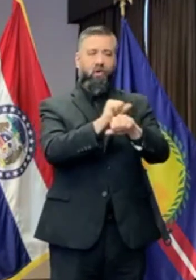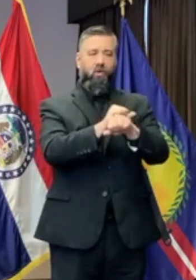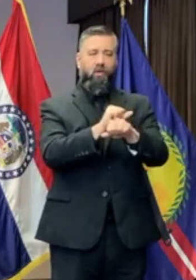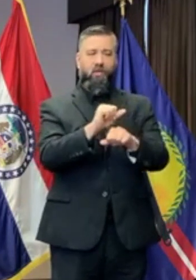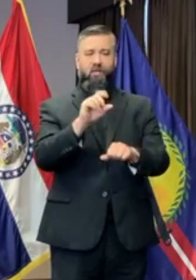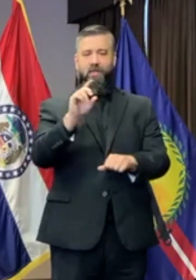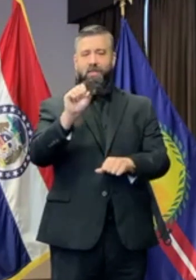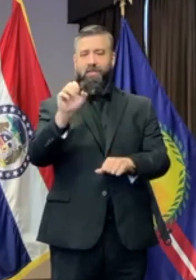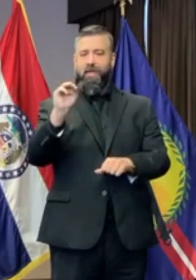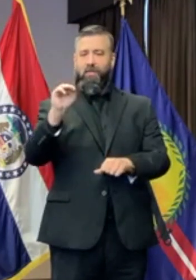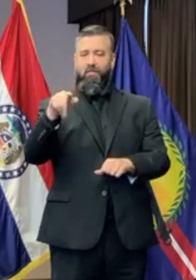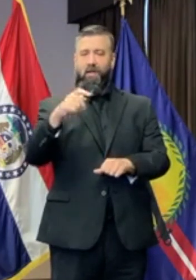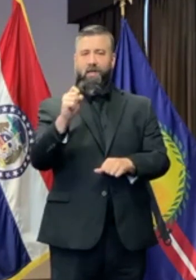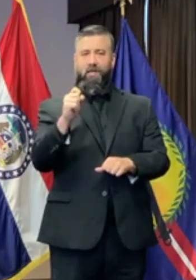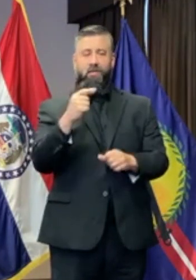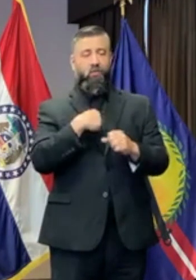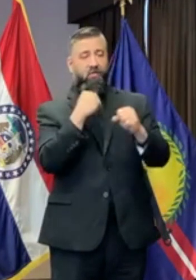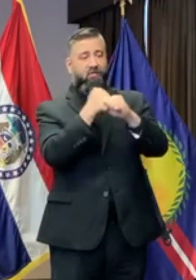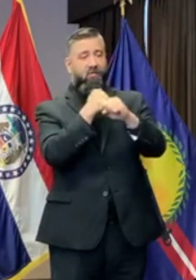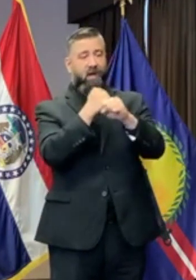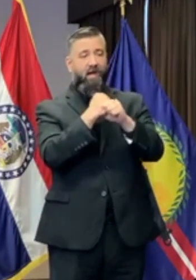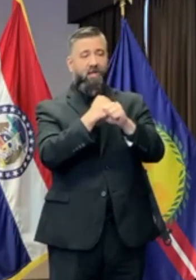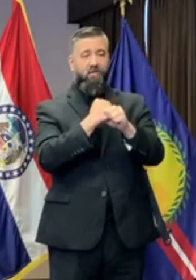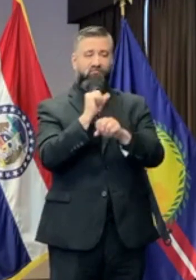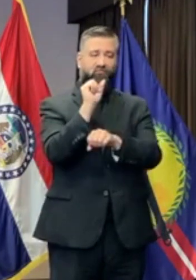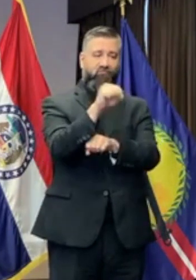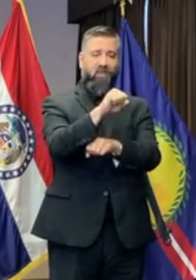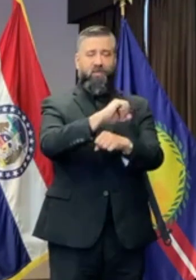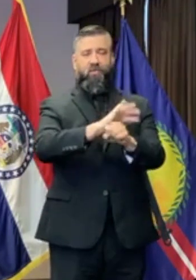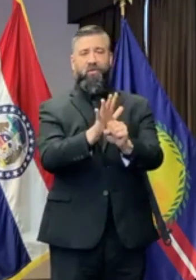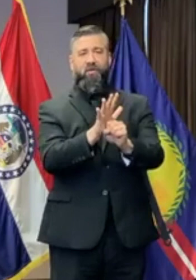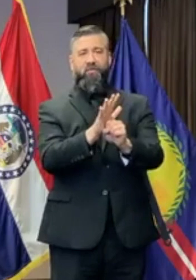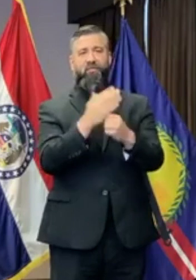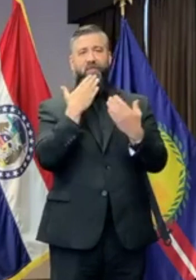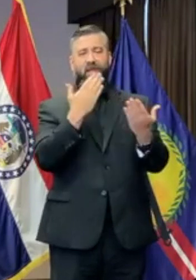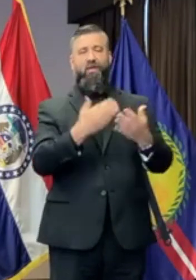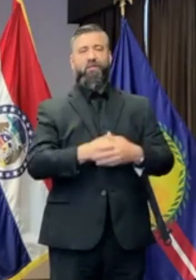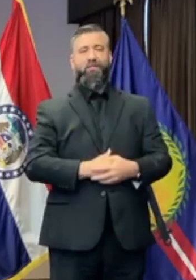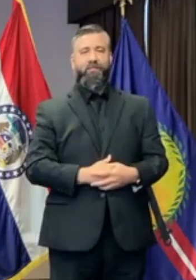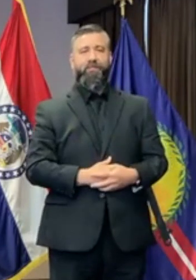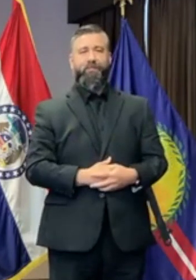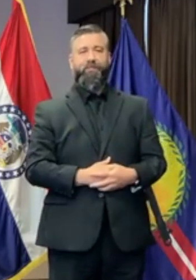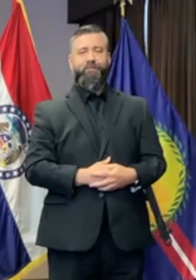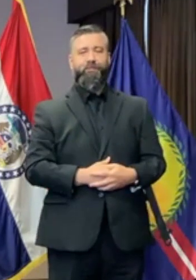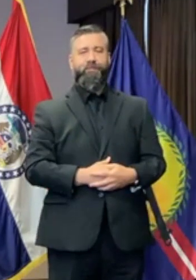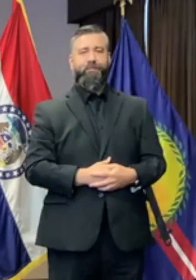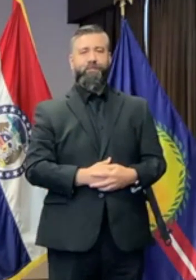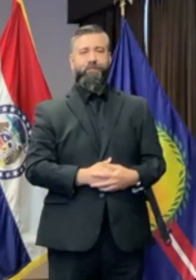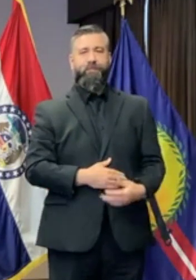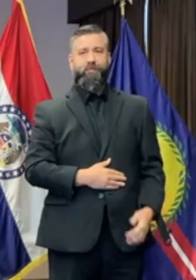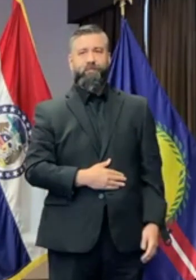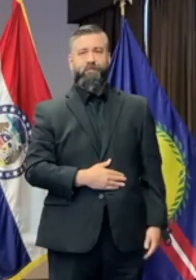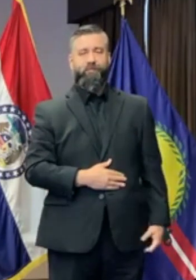fight to get our region and to the other side of this pandemic. Thank you.